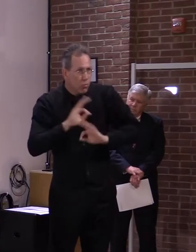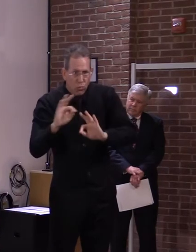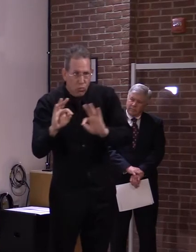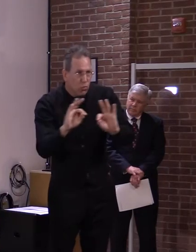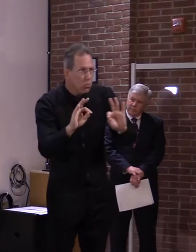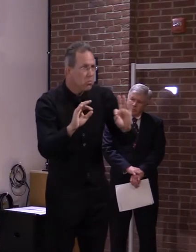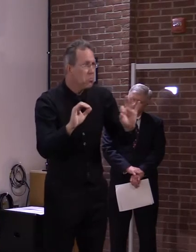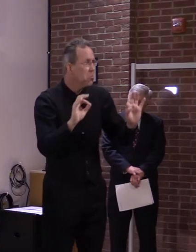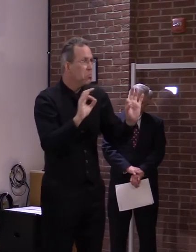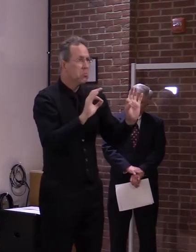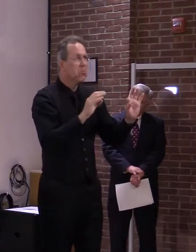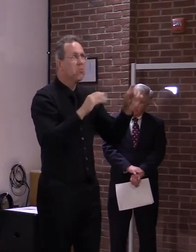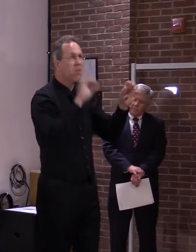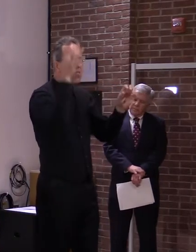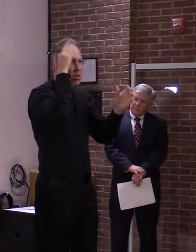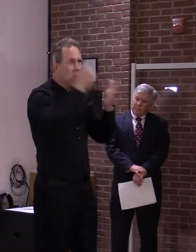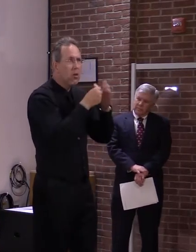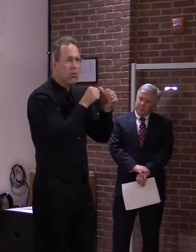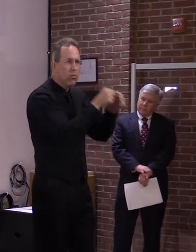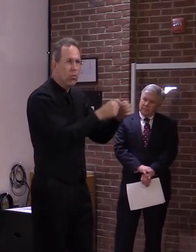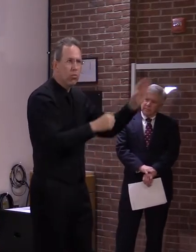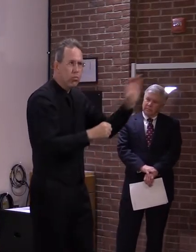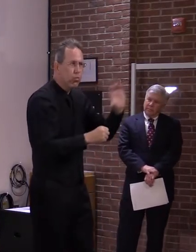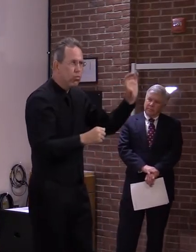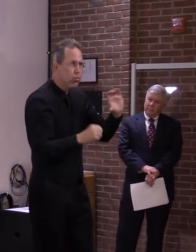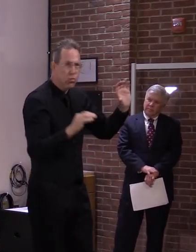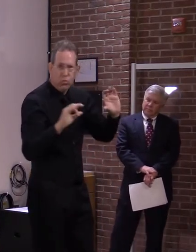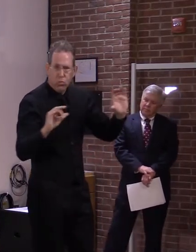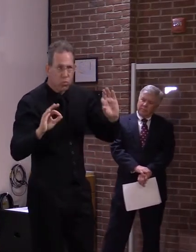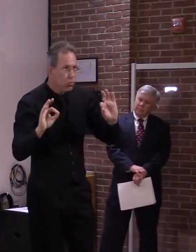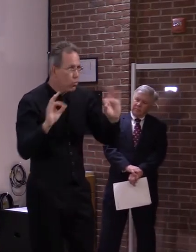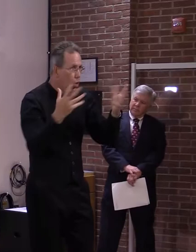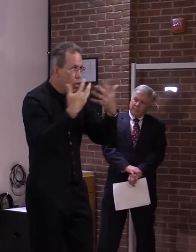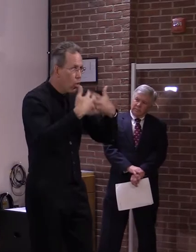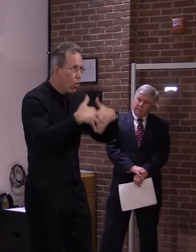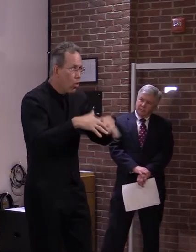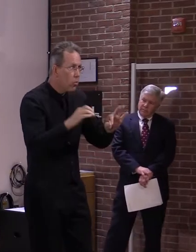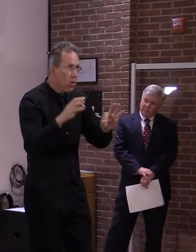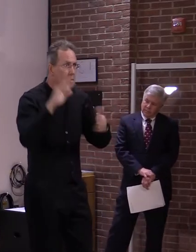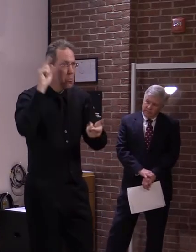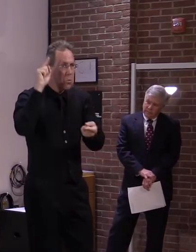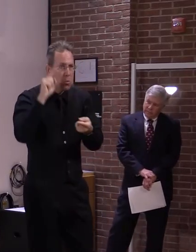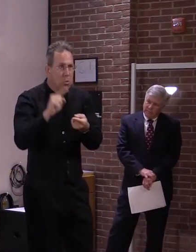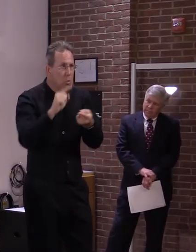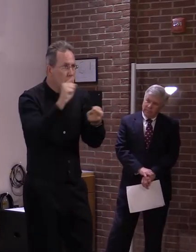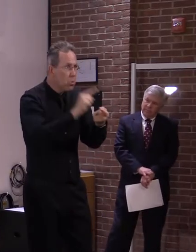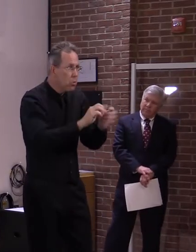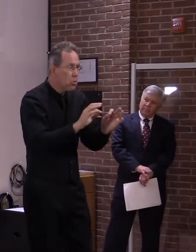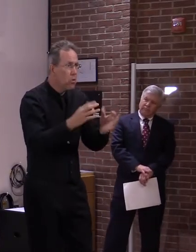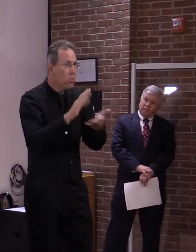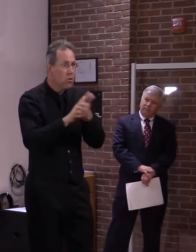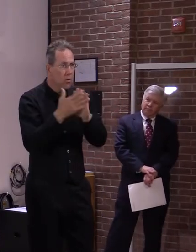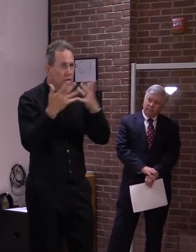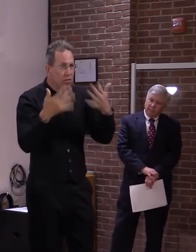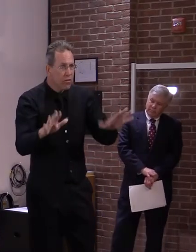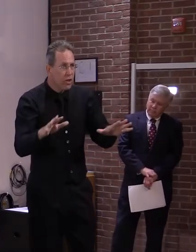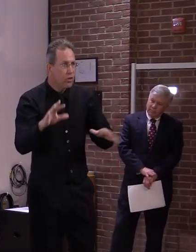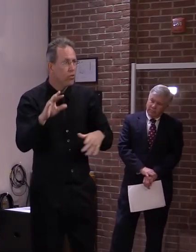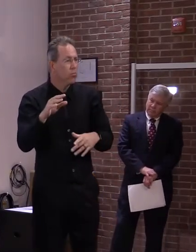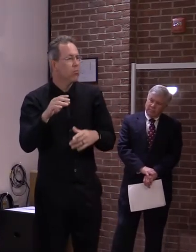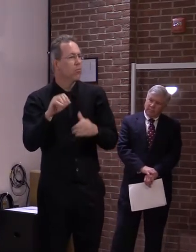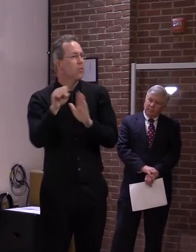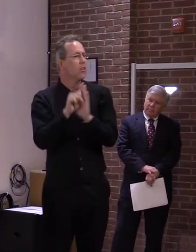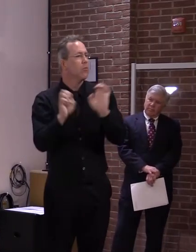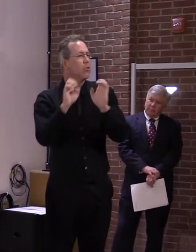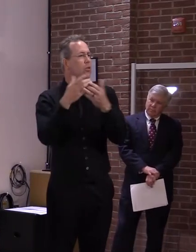of funding opportunities for us to make sure that we take advantage of over the last, you know, couple of weeks or